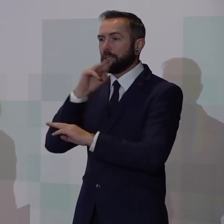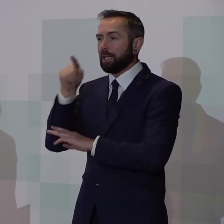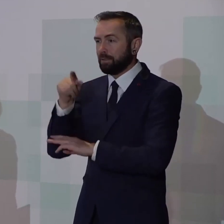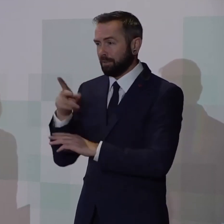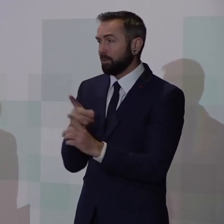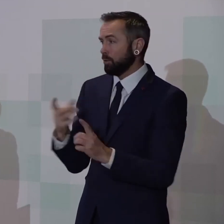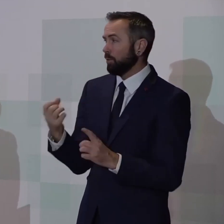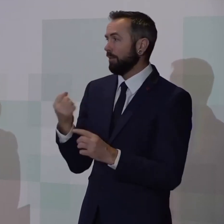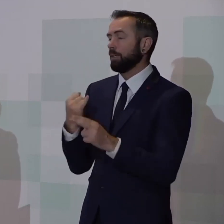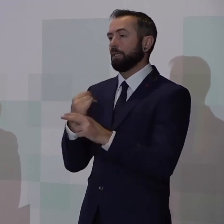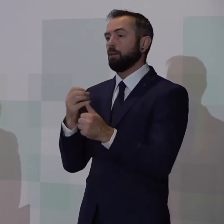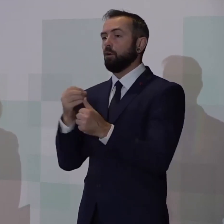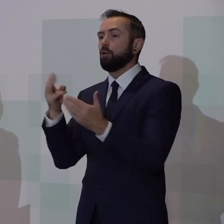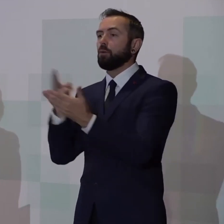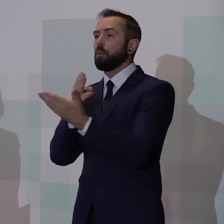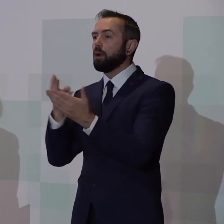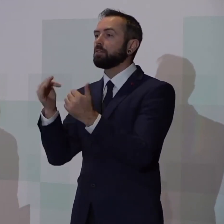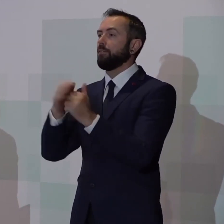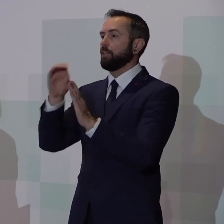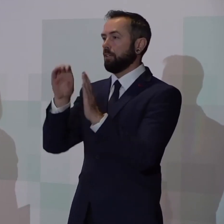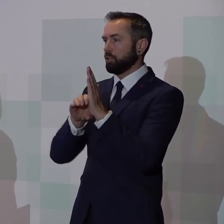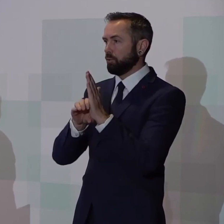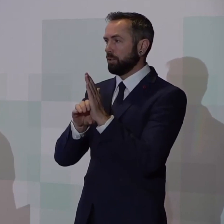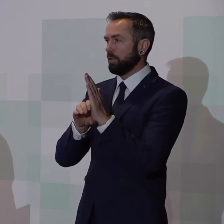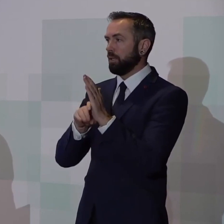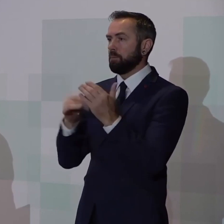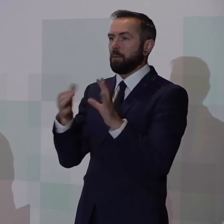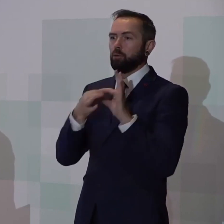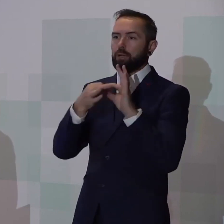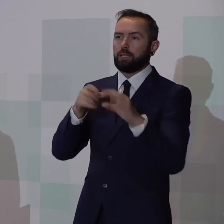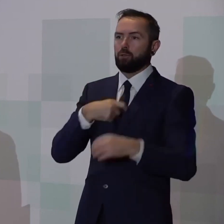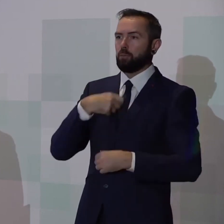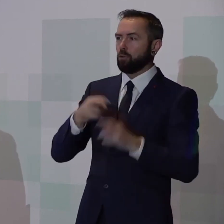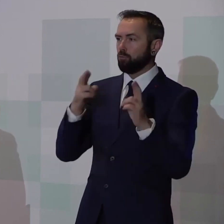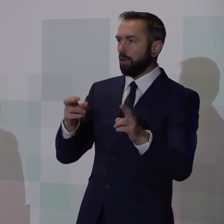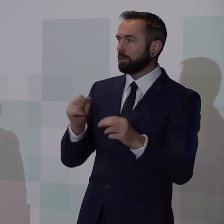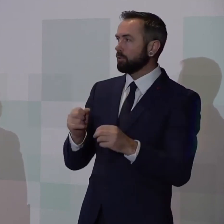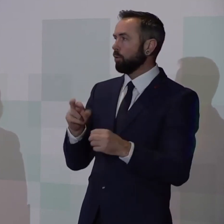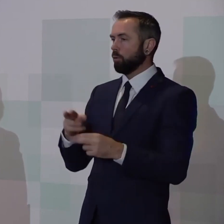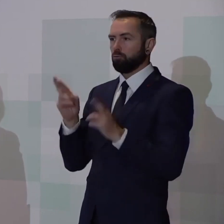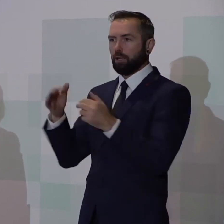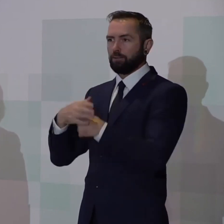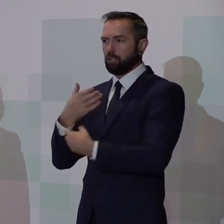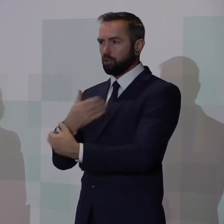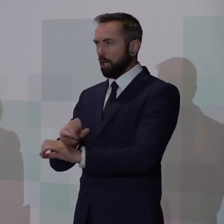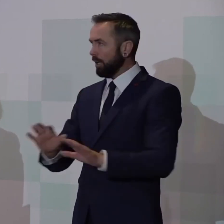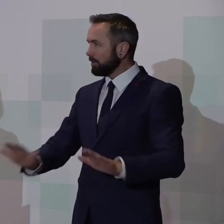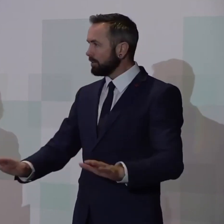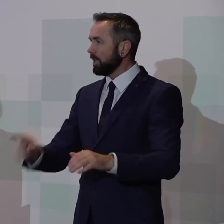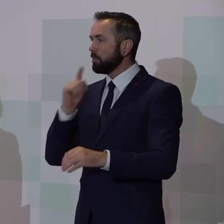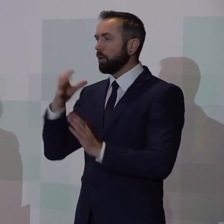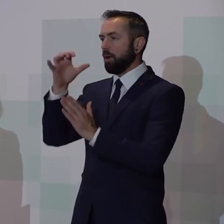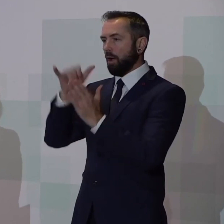other provisions of the Constitution. And as I said, that might relate to personal rights or the rights of the child. But